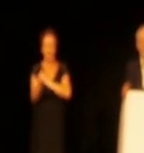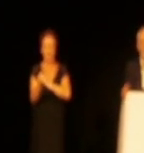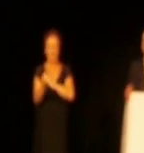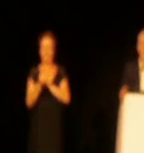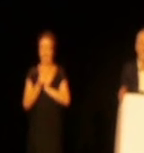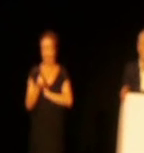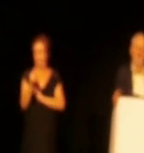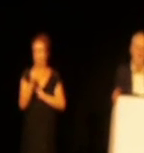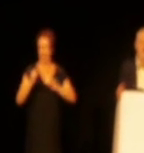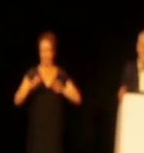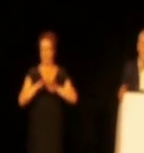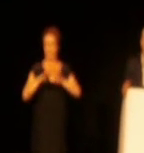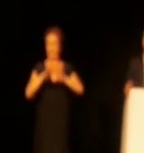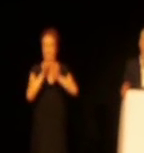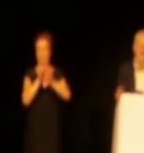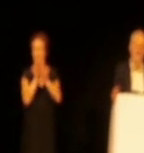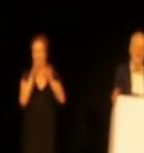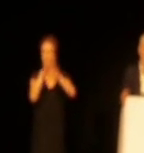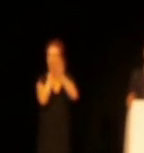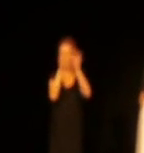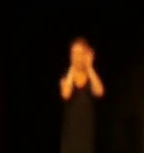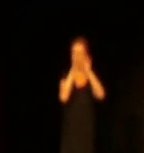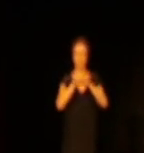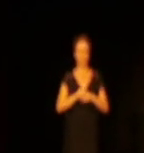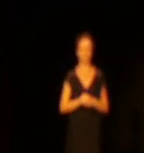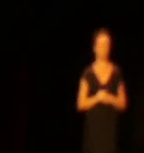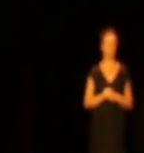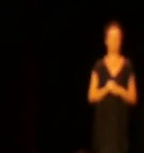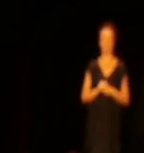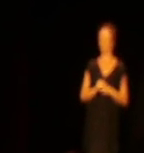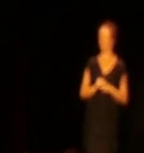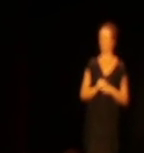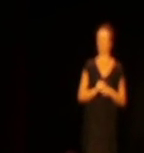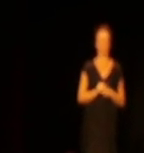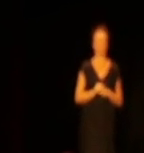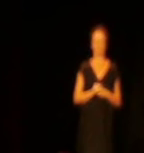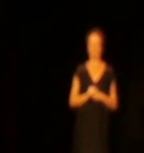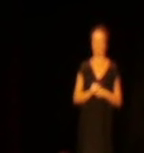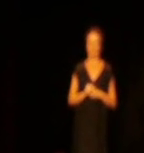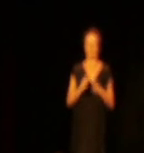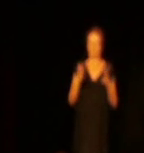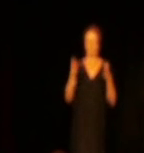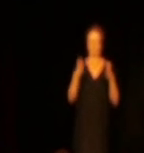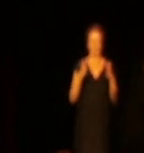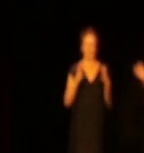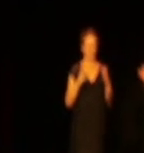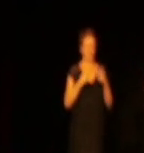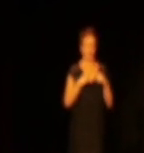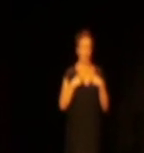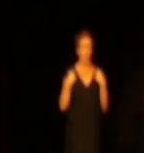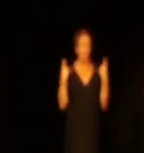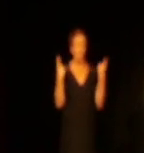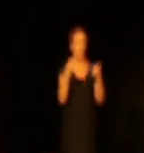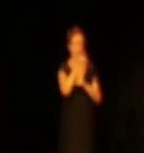There's something that sort of epitomises everything that's wrong about this country. When we as a community